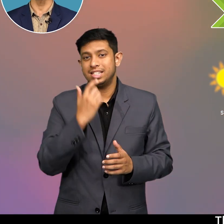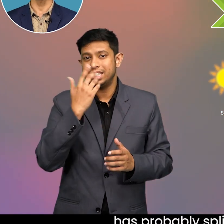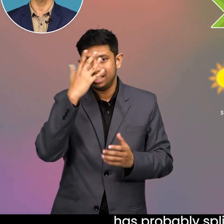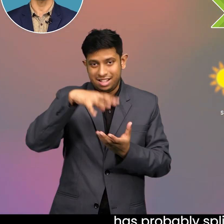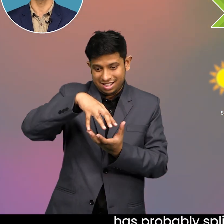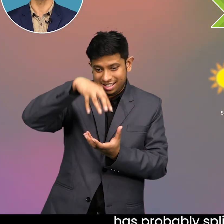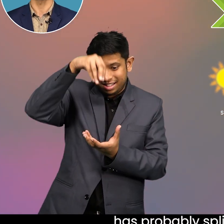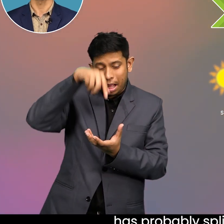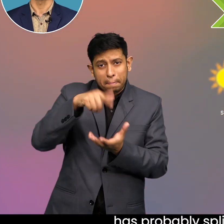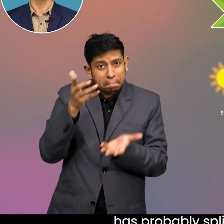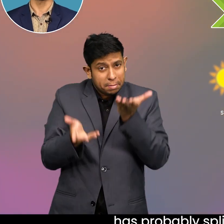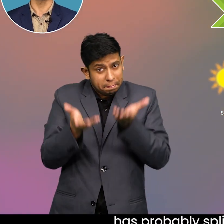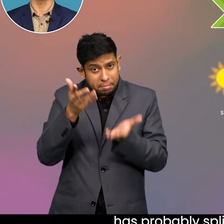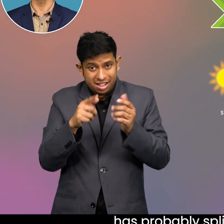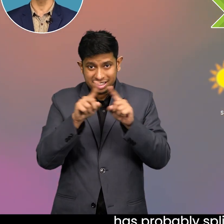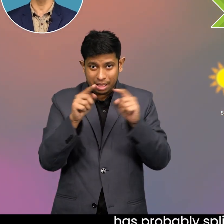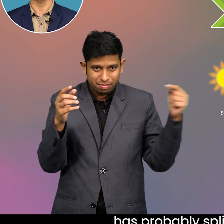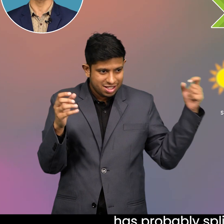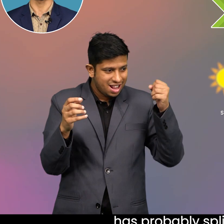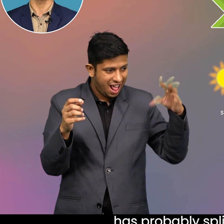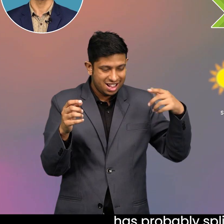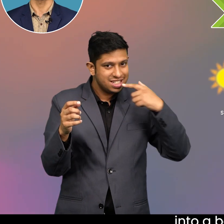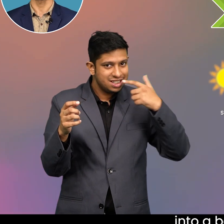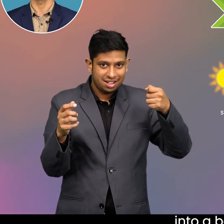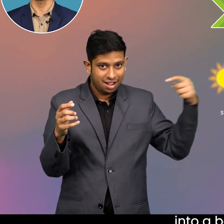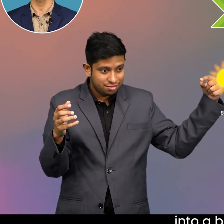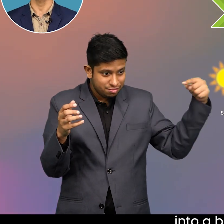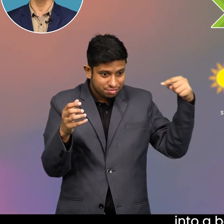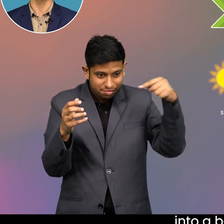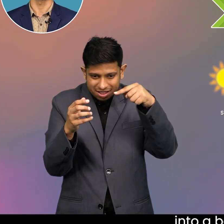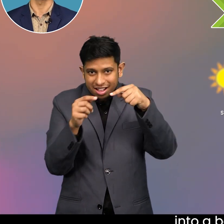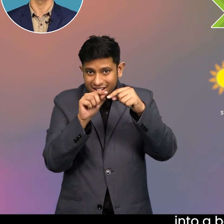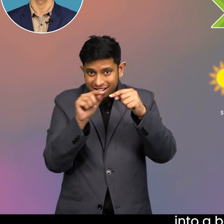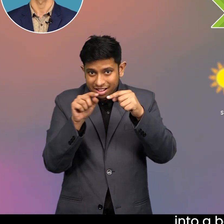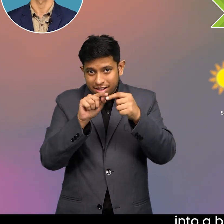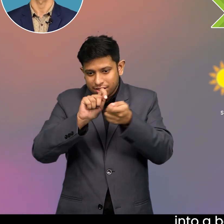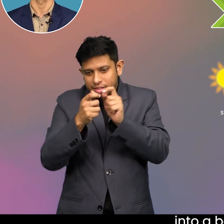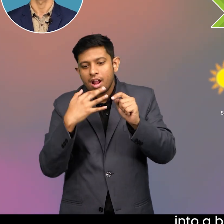The prism has probably split the incident white light into a band of colours.